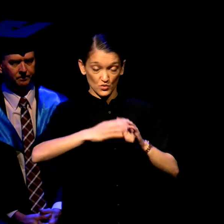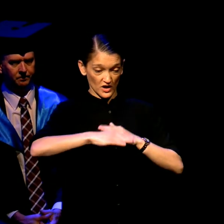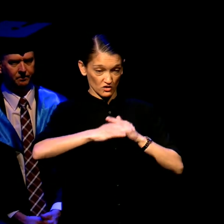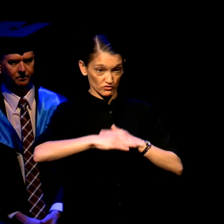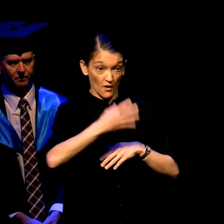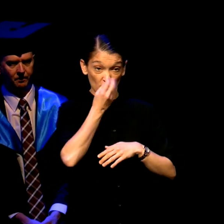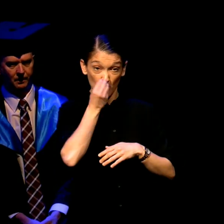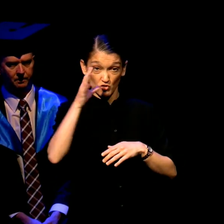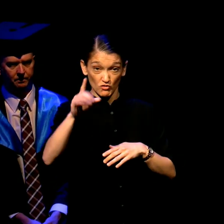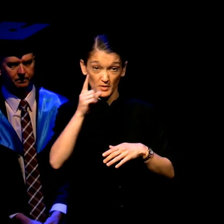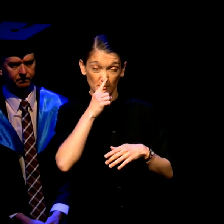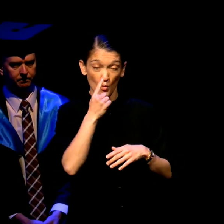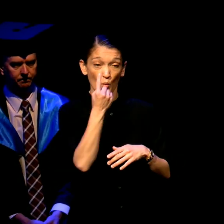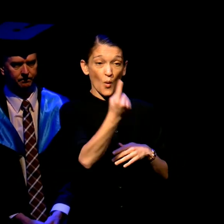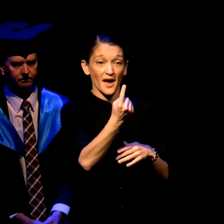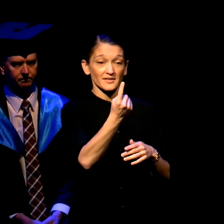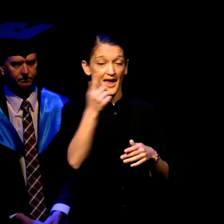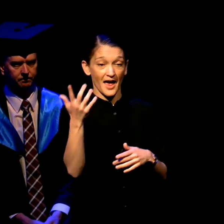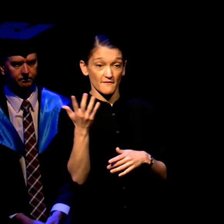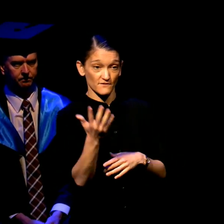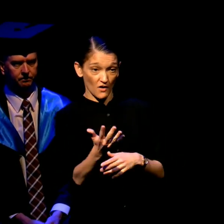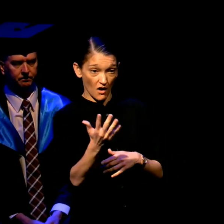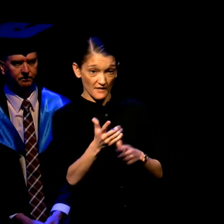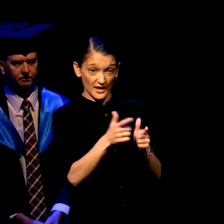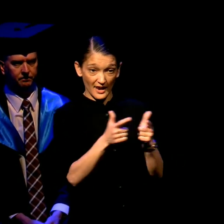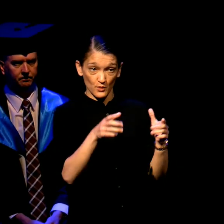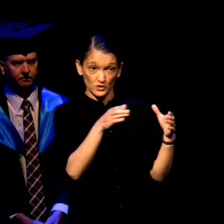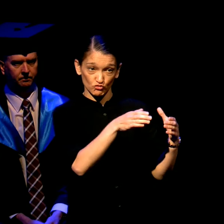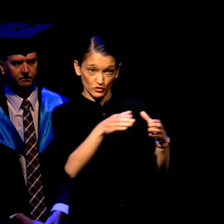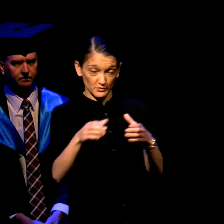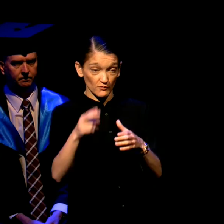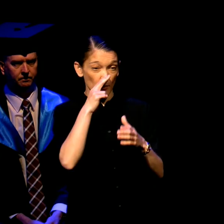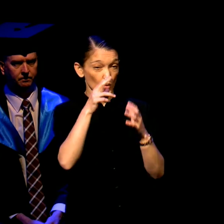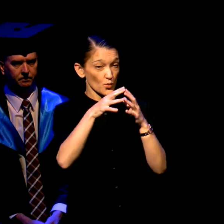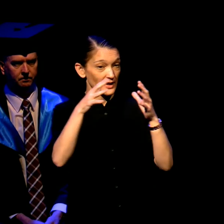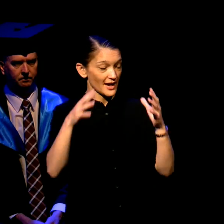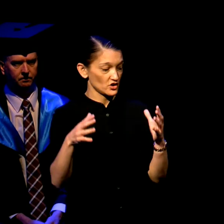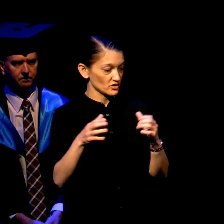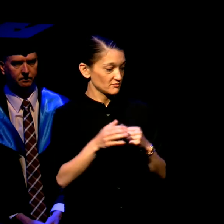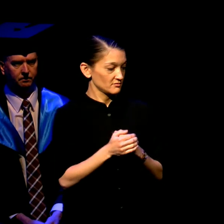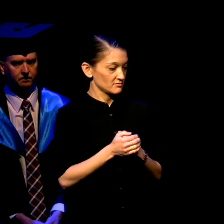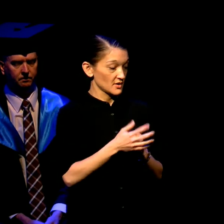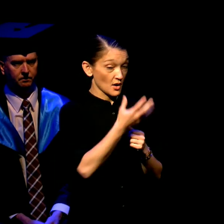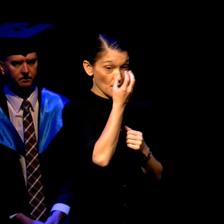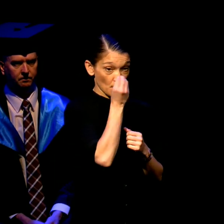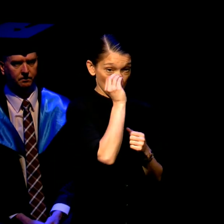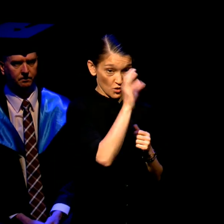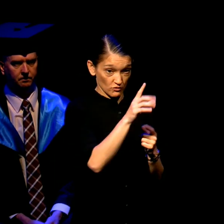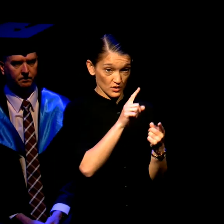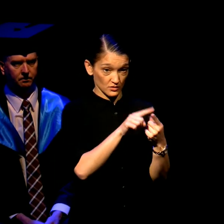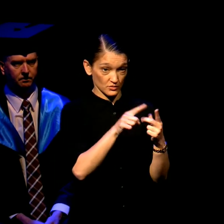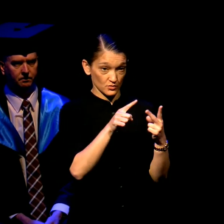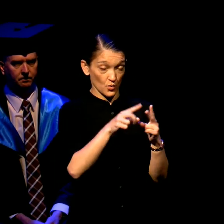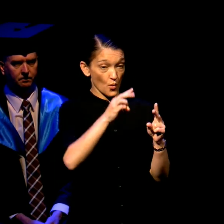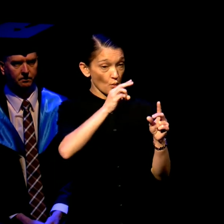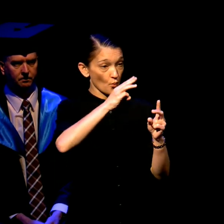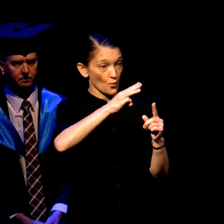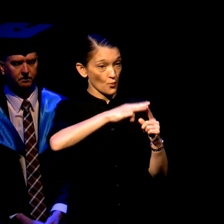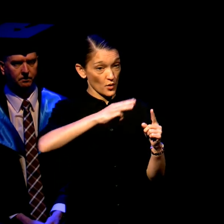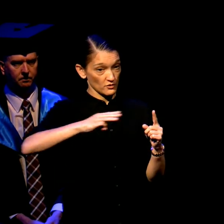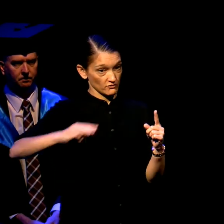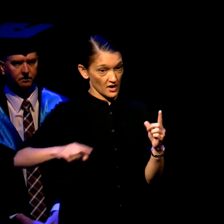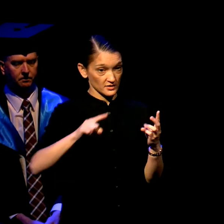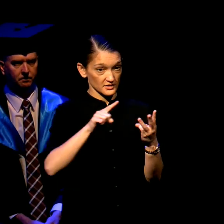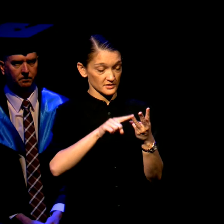five language groups that make up the southeastern Kulin nations. These groups being the Bunurong, the Woiwurrung,